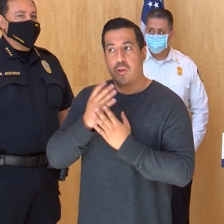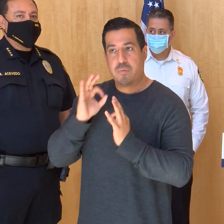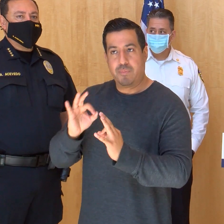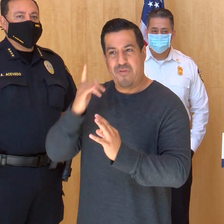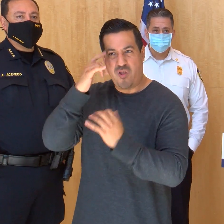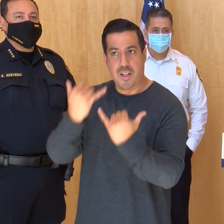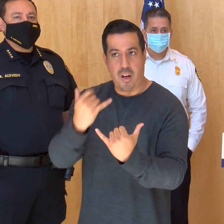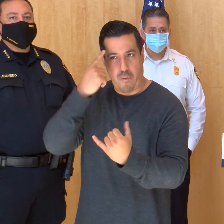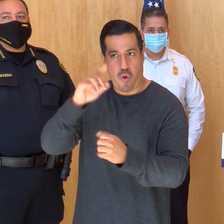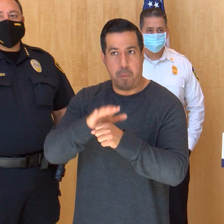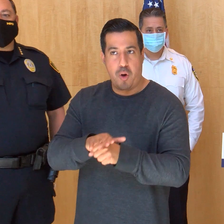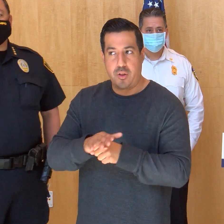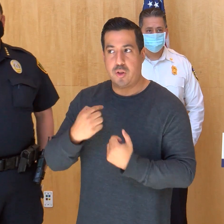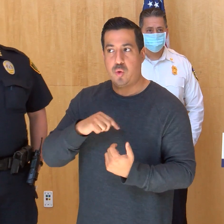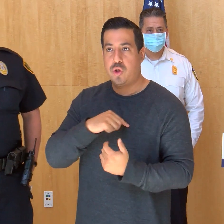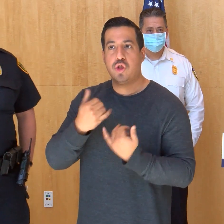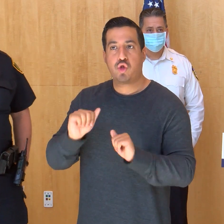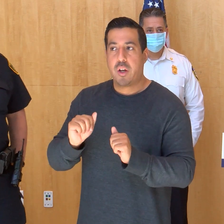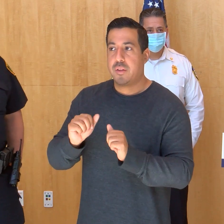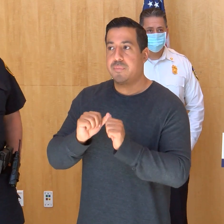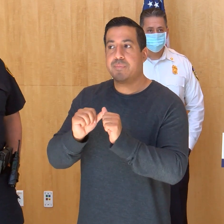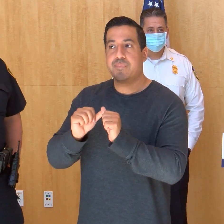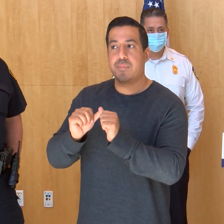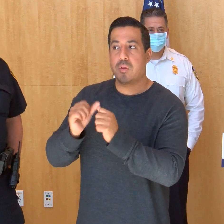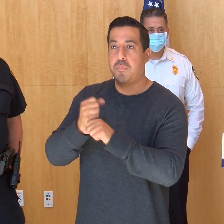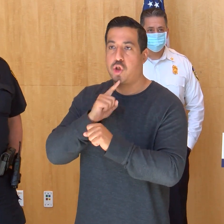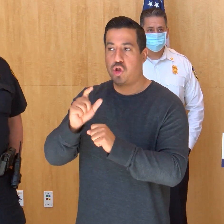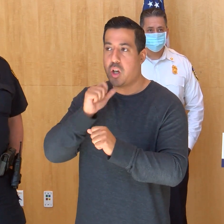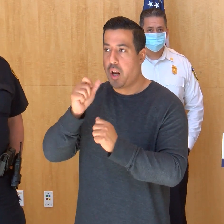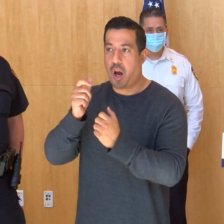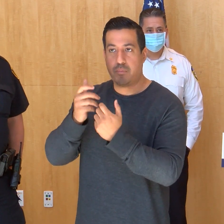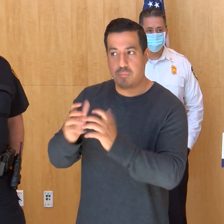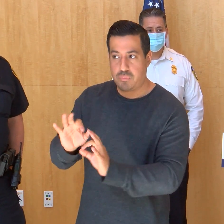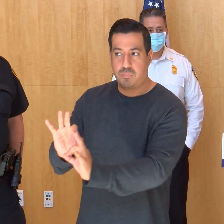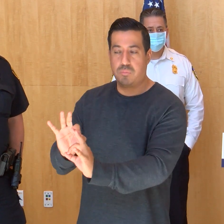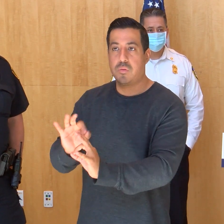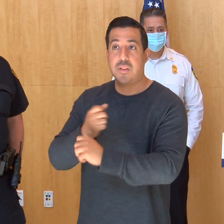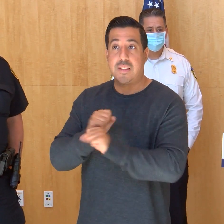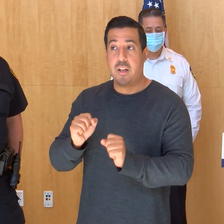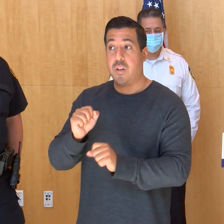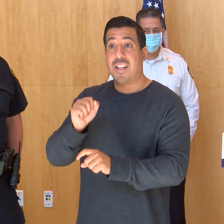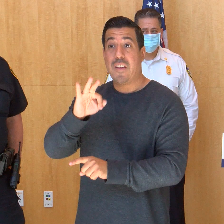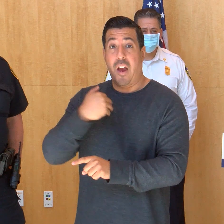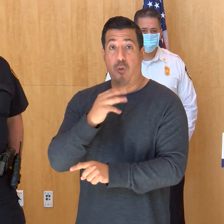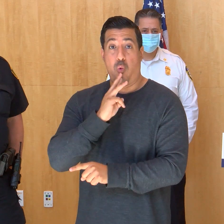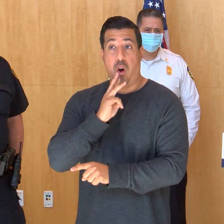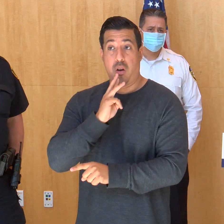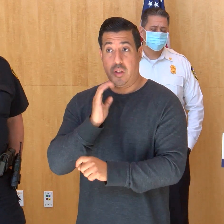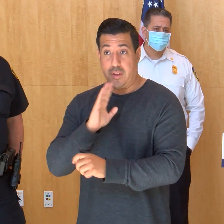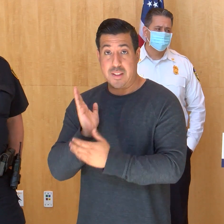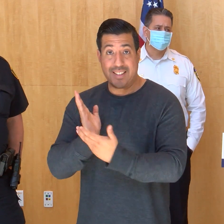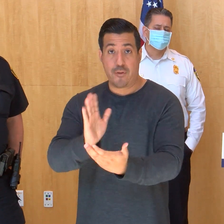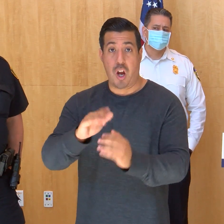pressures that we are staying above regulatory thresholds at this point. The water is safe. If you do have water that's being delivered to your